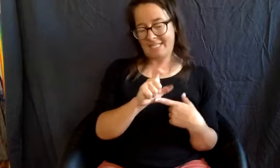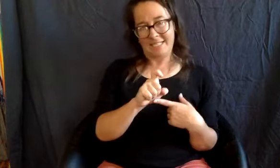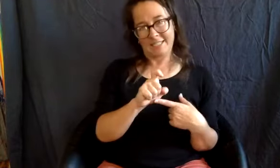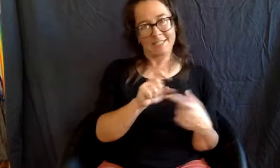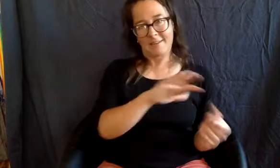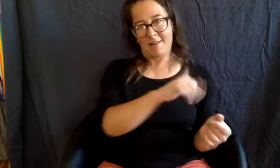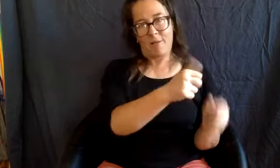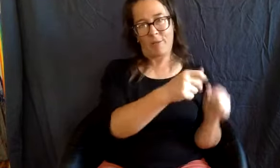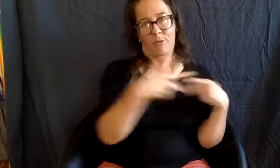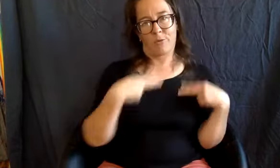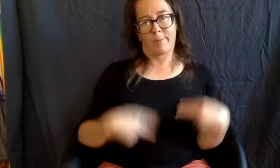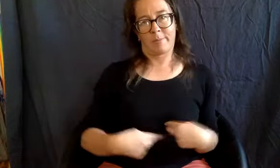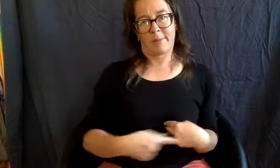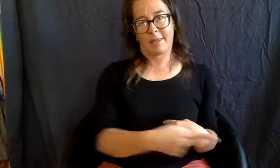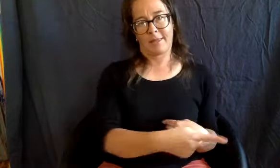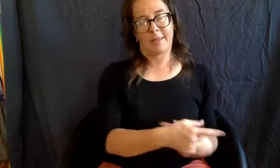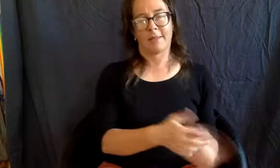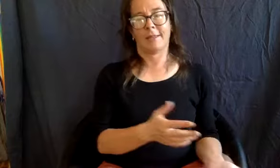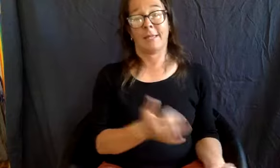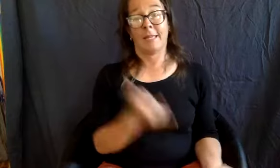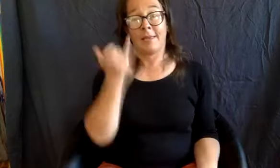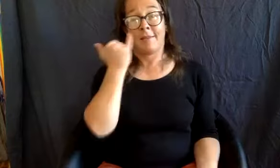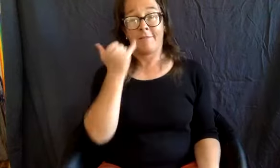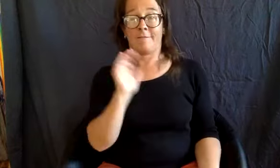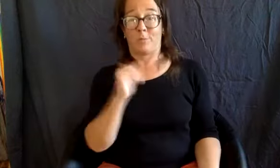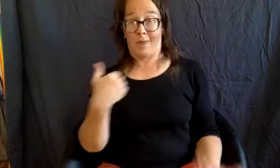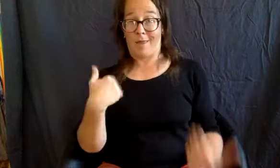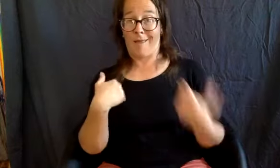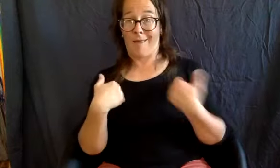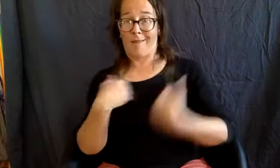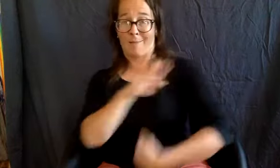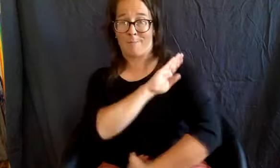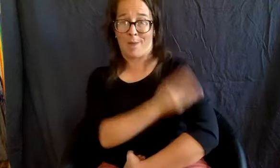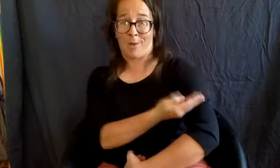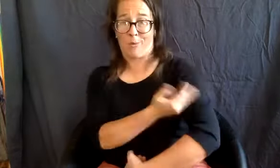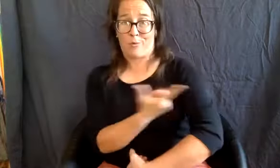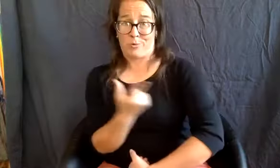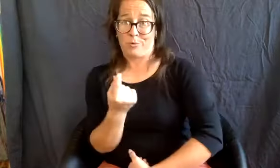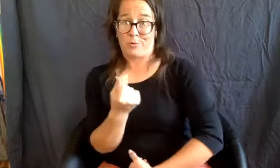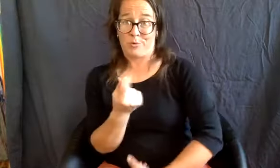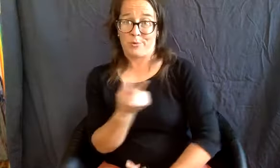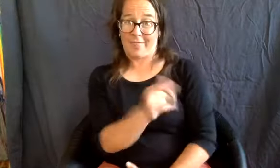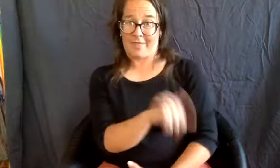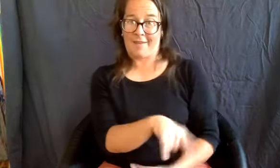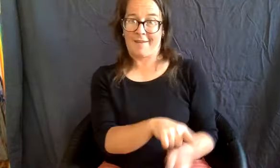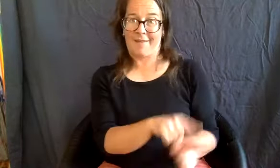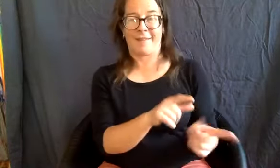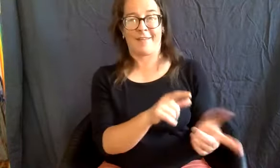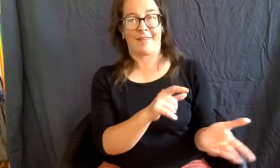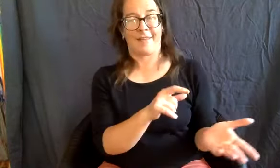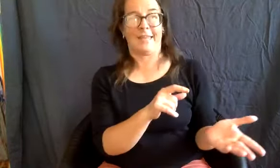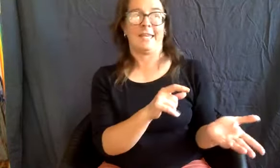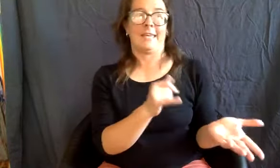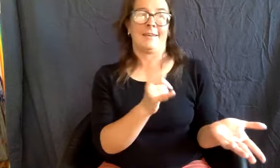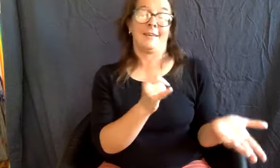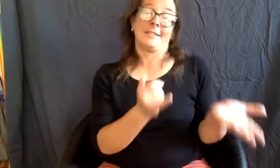responsible for what's going on in his life, and it's my job to fix it when things, aren't right. And I know as a parent, there's a lot of